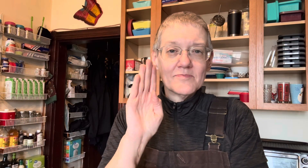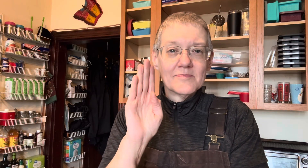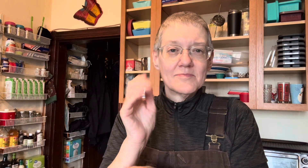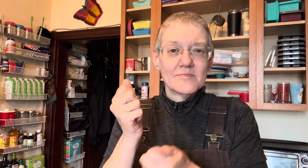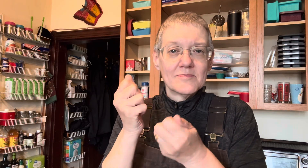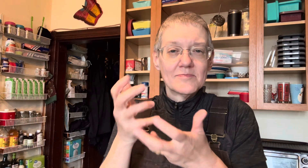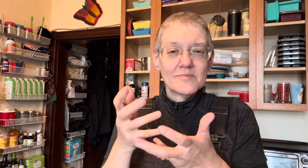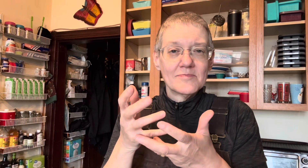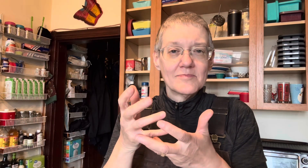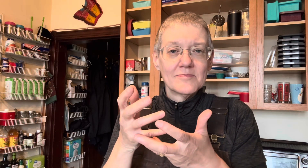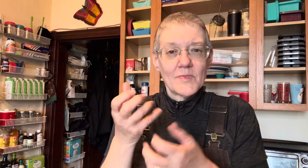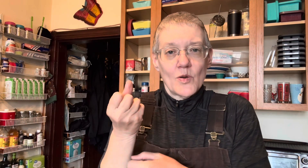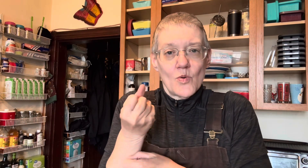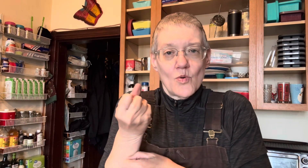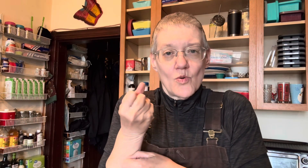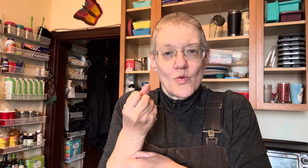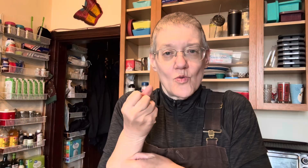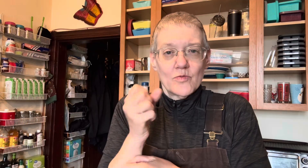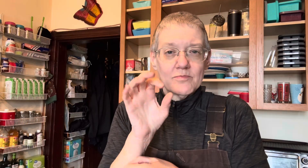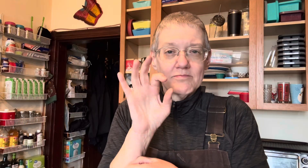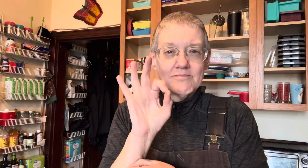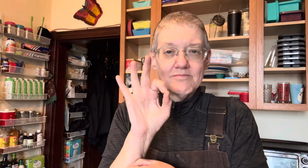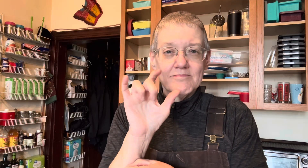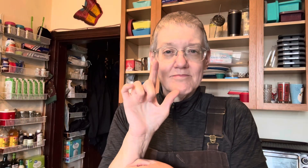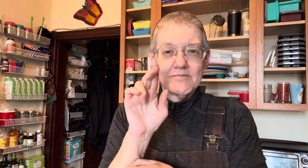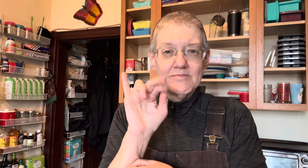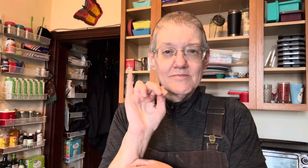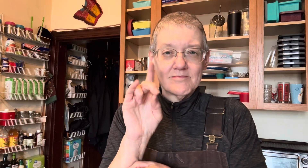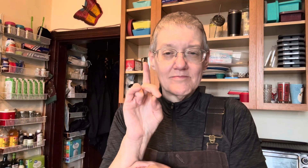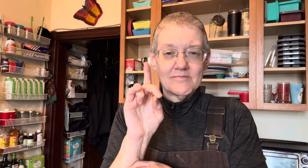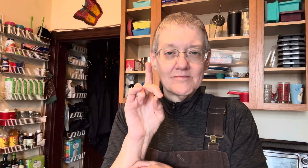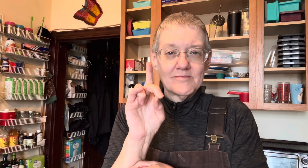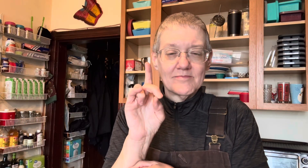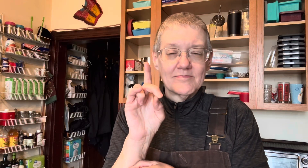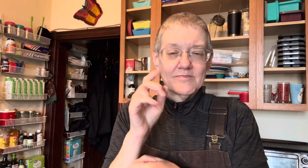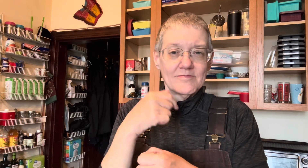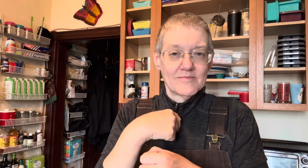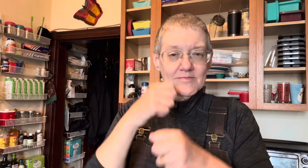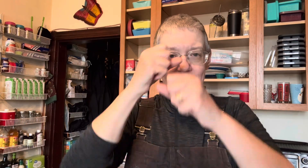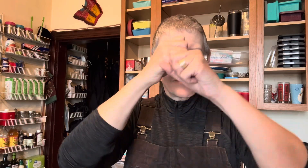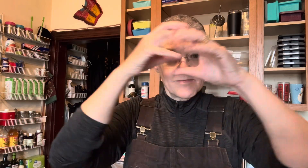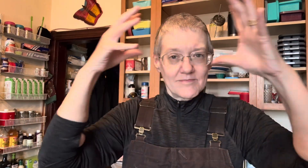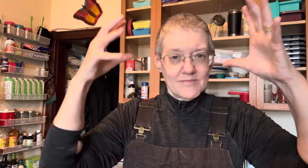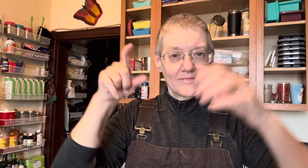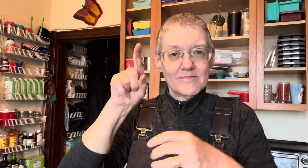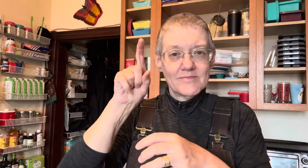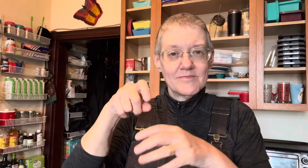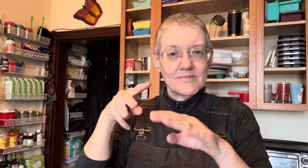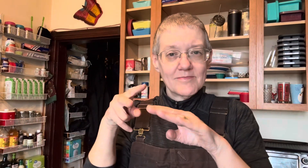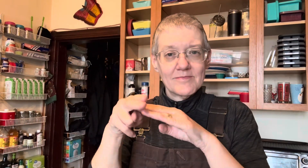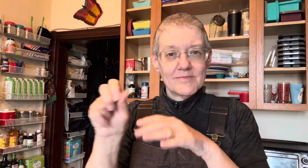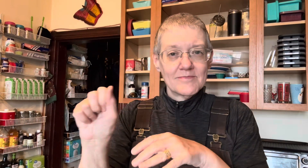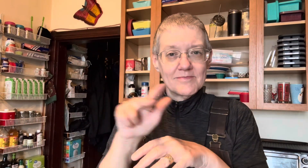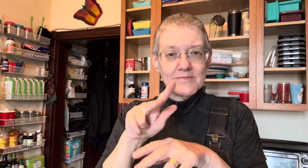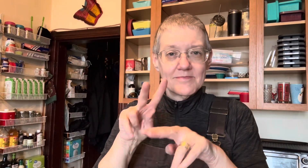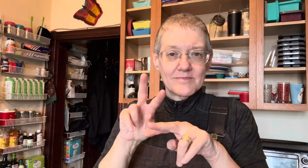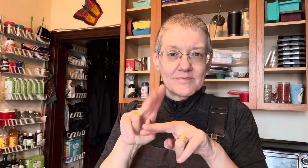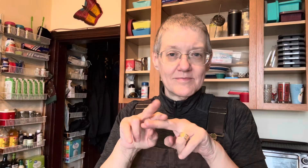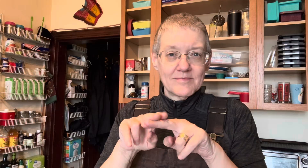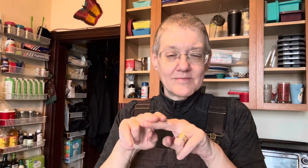And that will cause fluid retention. So I'm expecting after transplant to have to cut back on